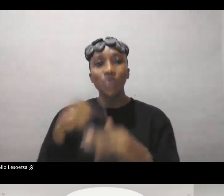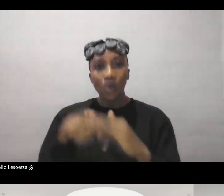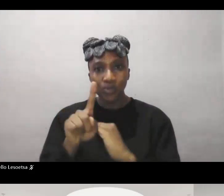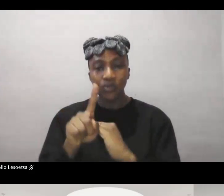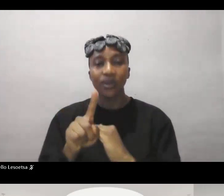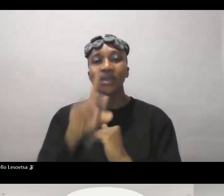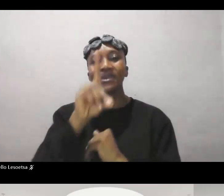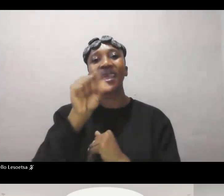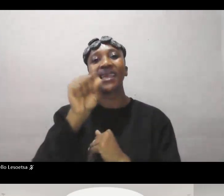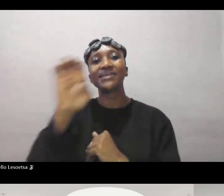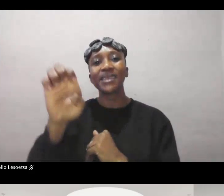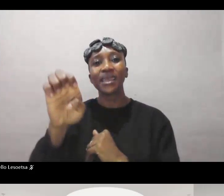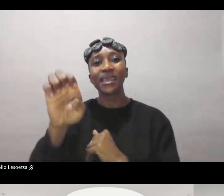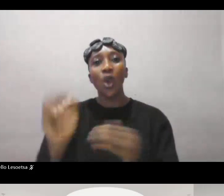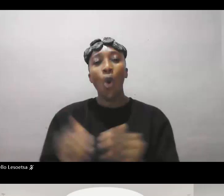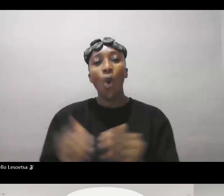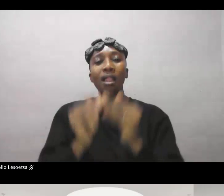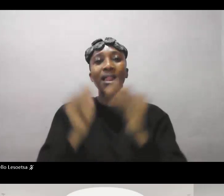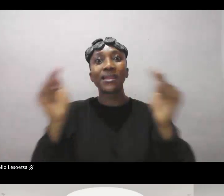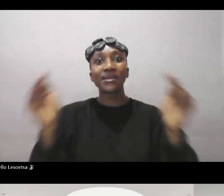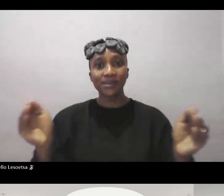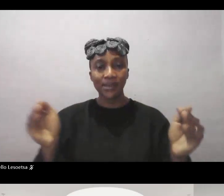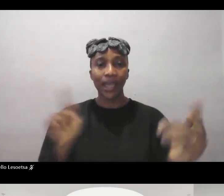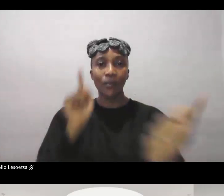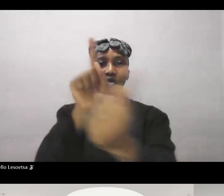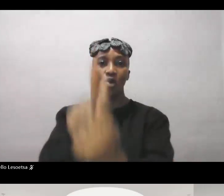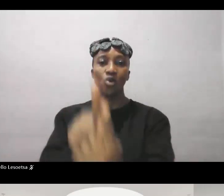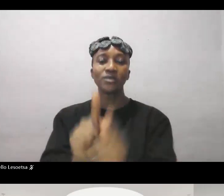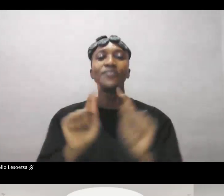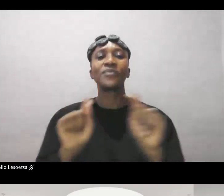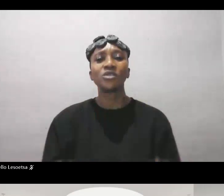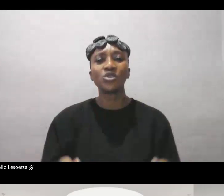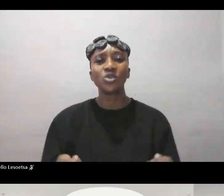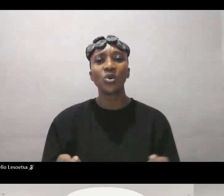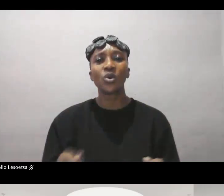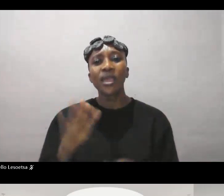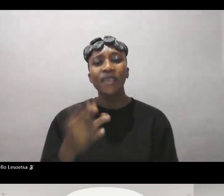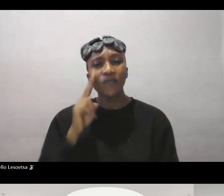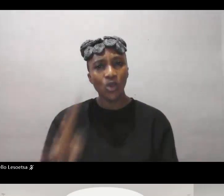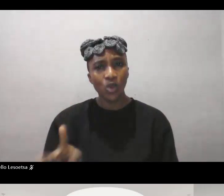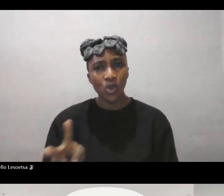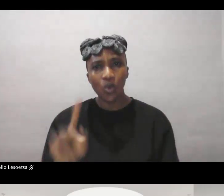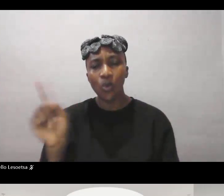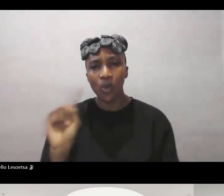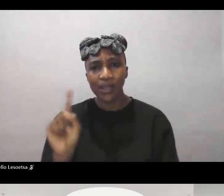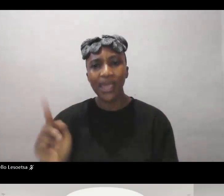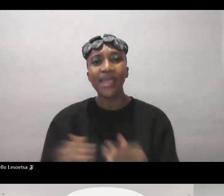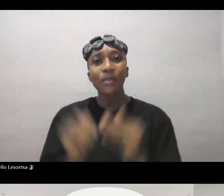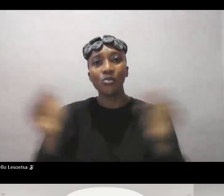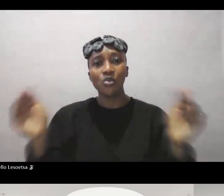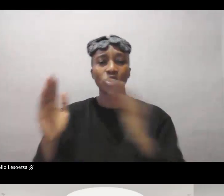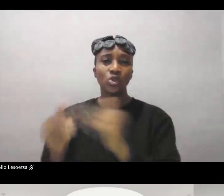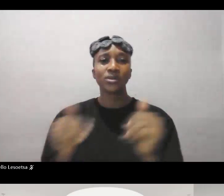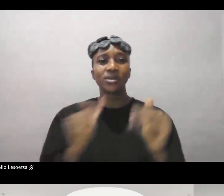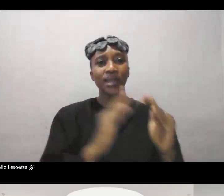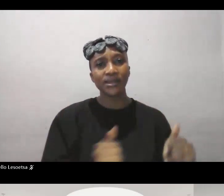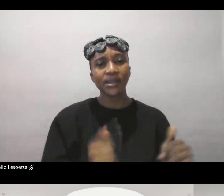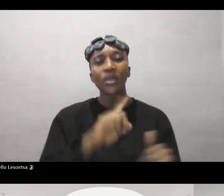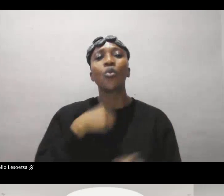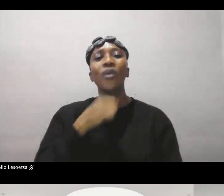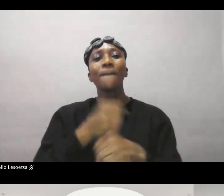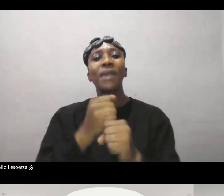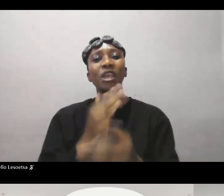approach. Okay. Now, after you finish looking at that, you now say, okay, in the broader society, how do we make sure in terms